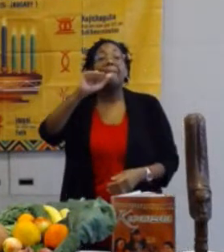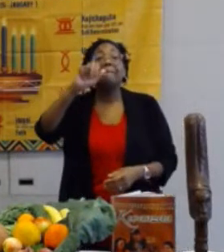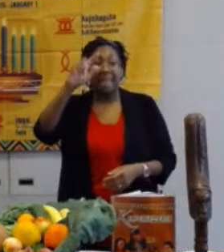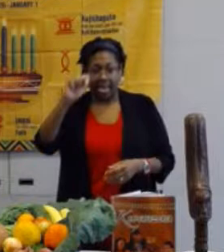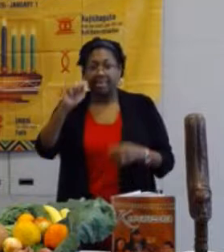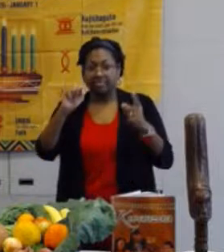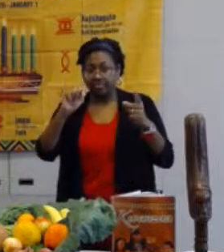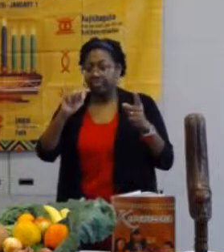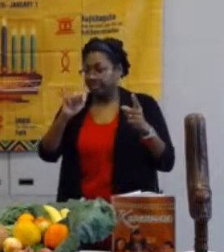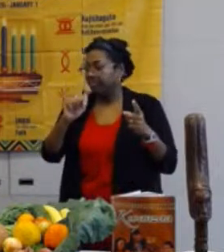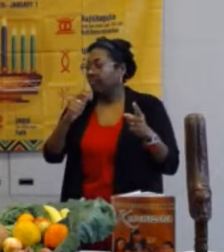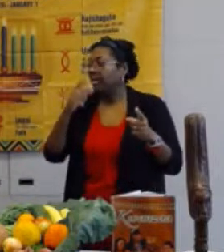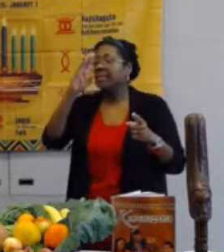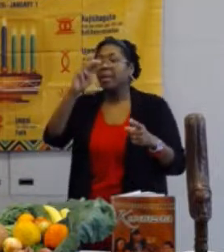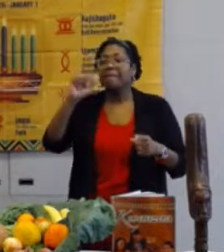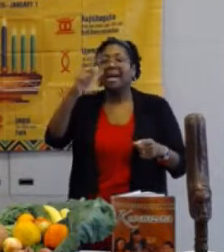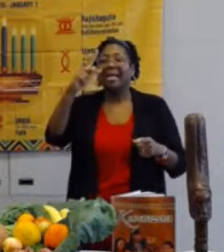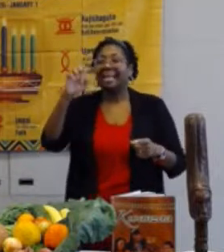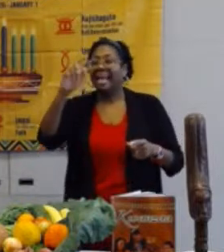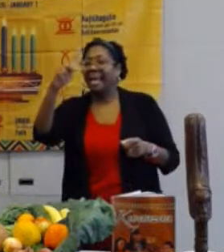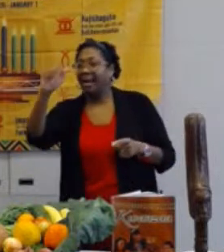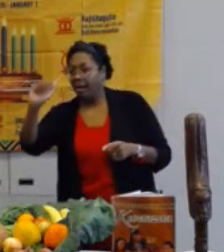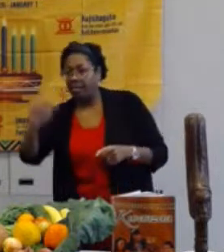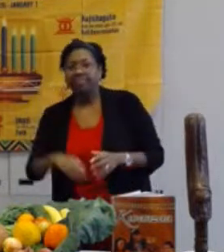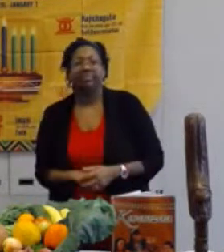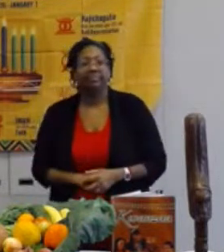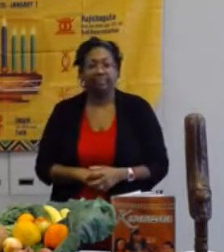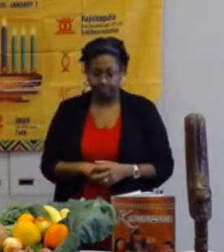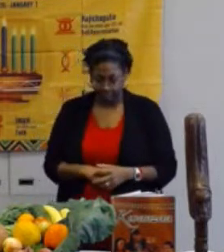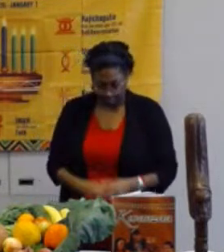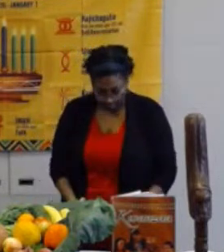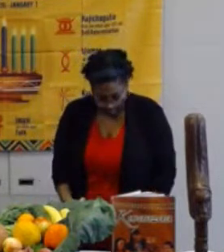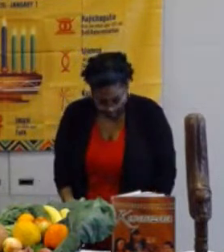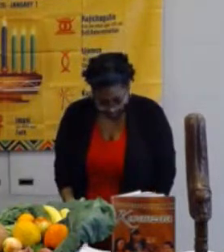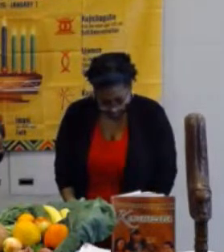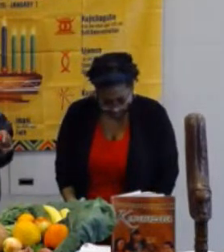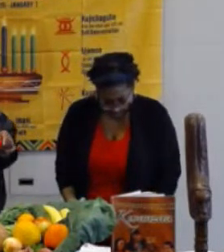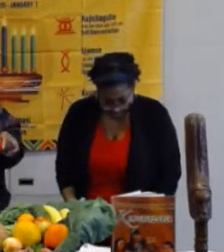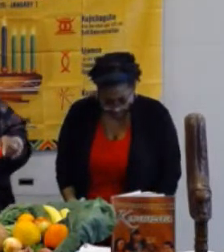mat. Okay, the makeka. All right, so